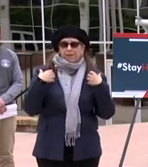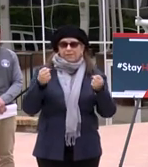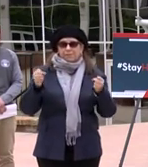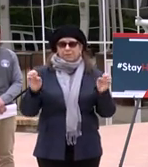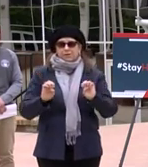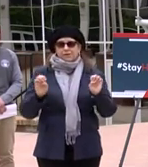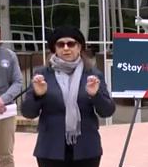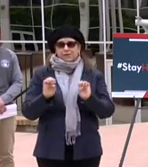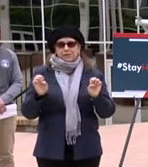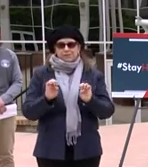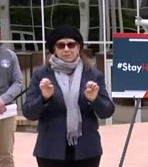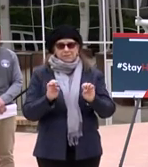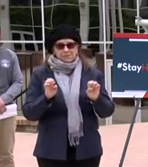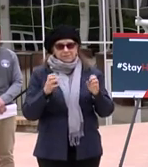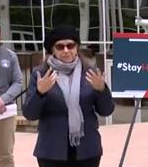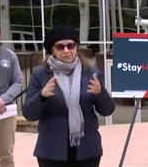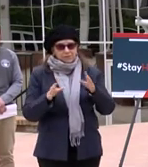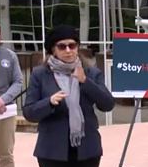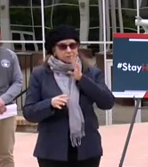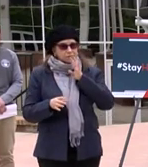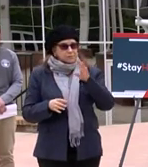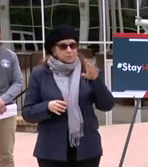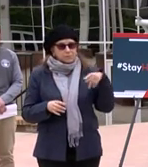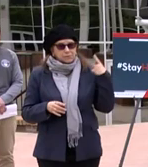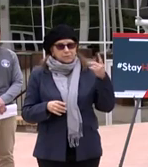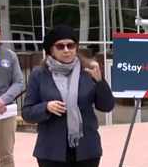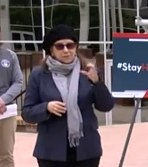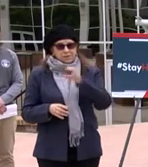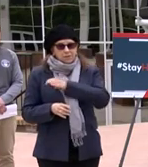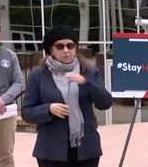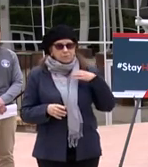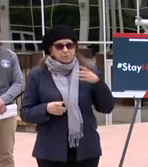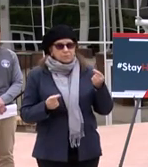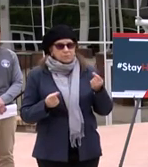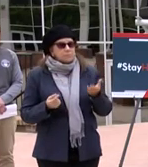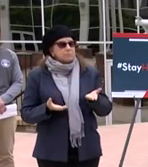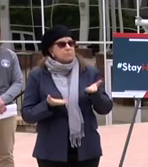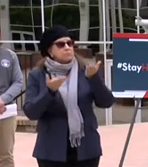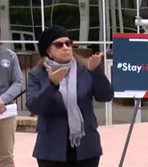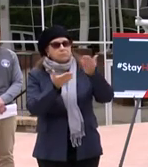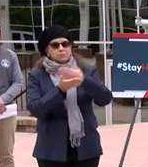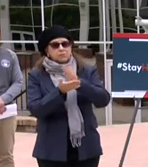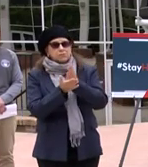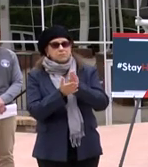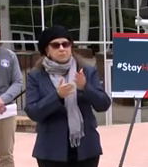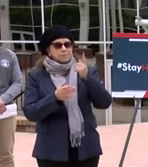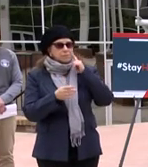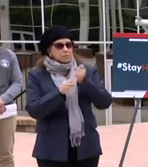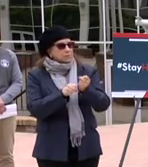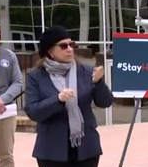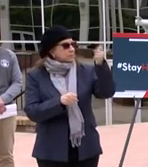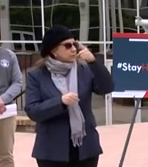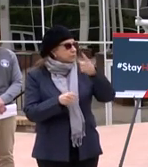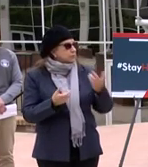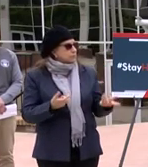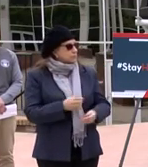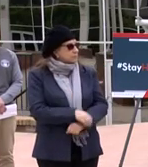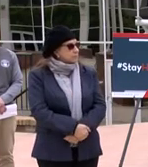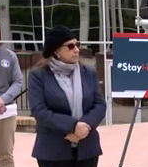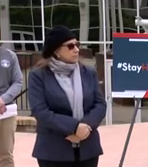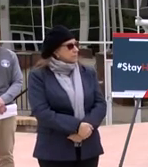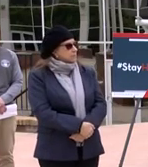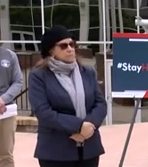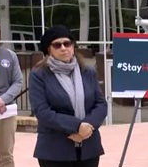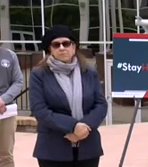in terms of when you possibly may present a budget? In our the emergency that the